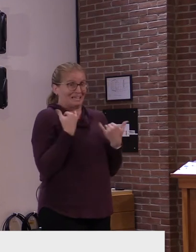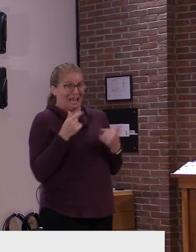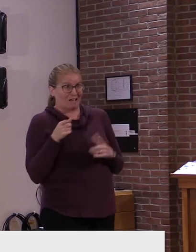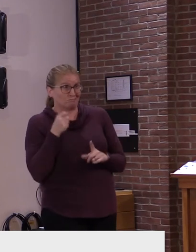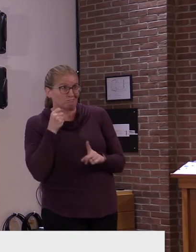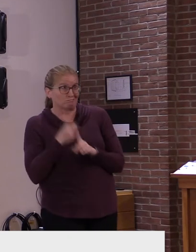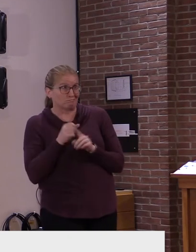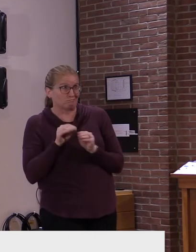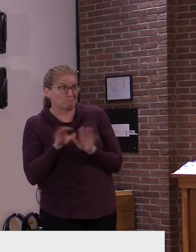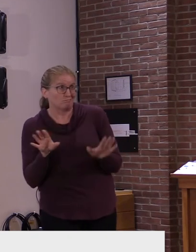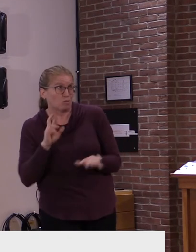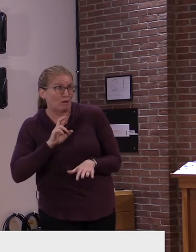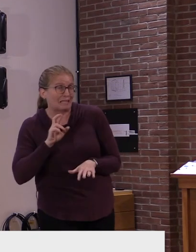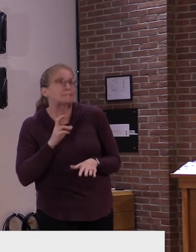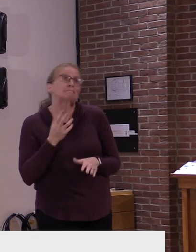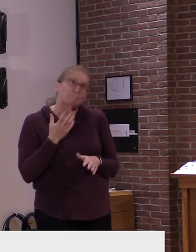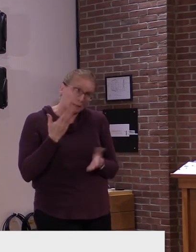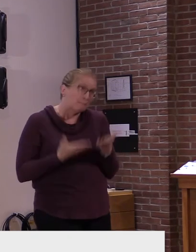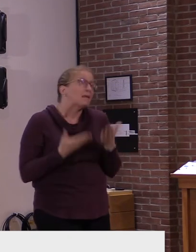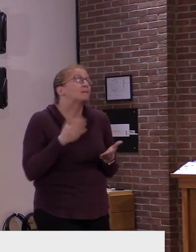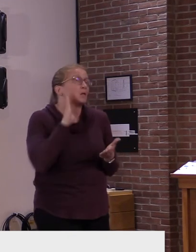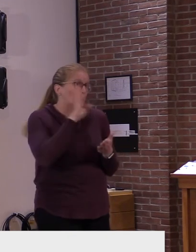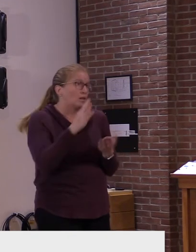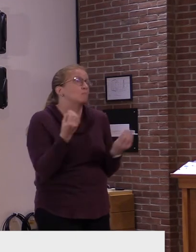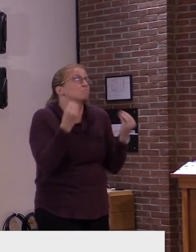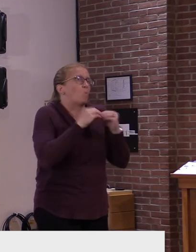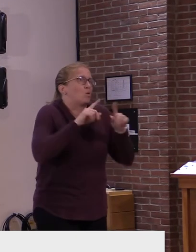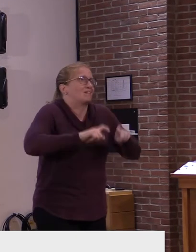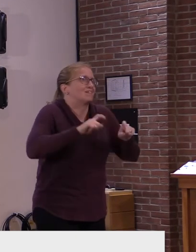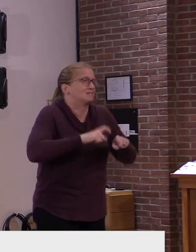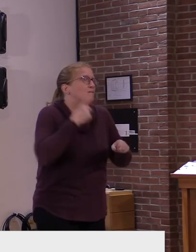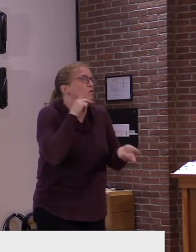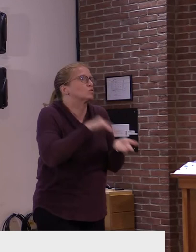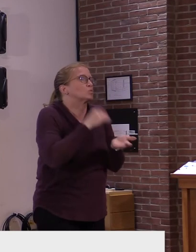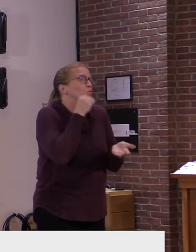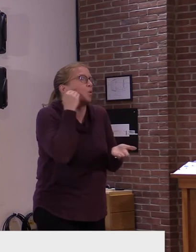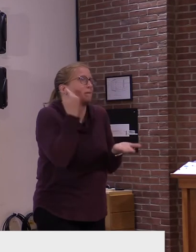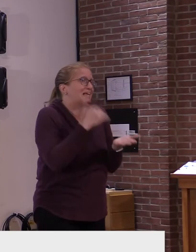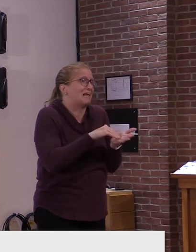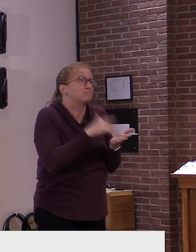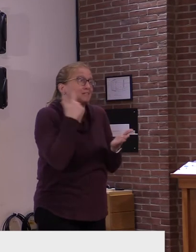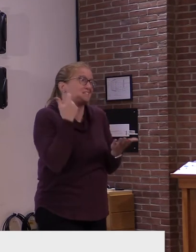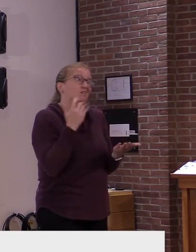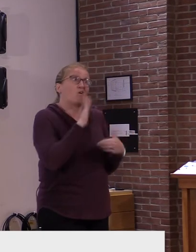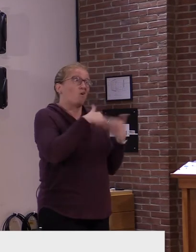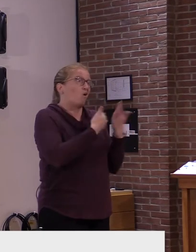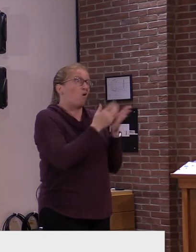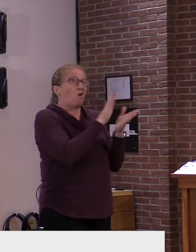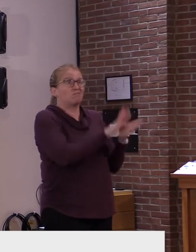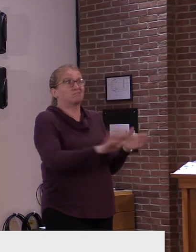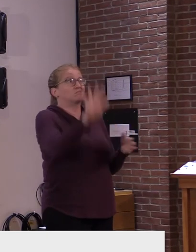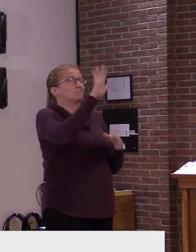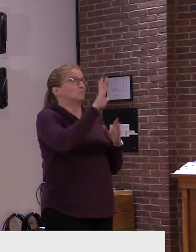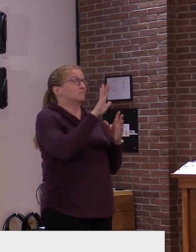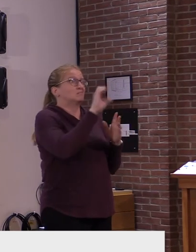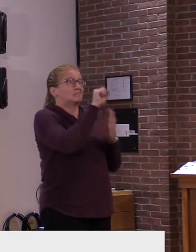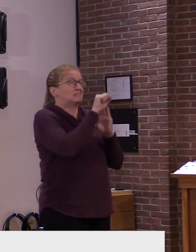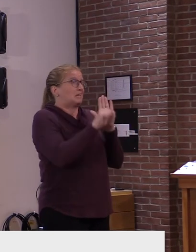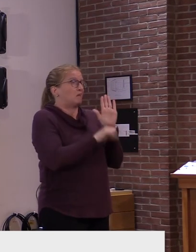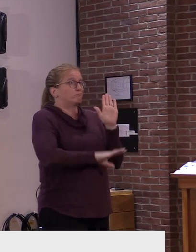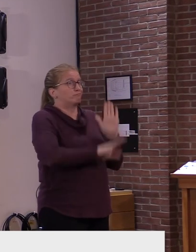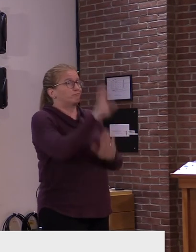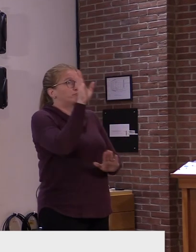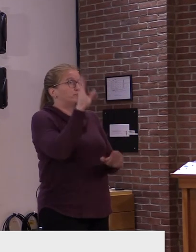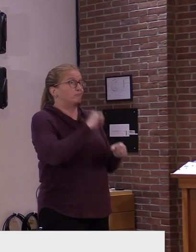testing capability uh throughout the state given the numbers that we're seeing here so the the the